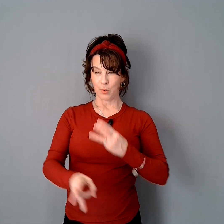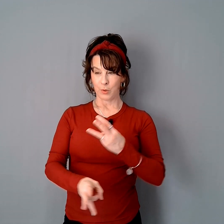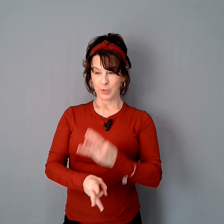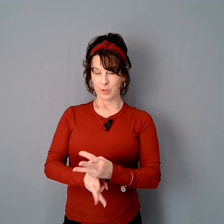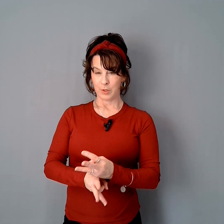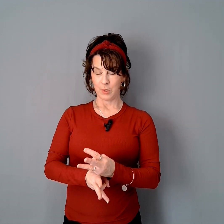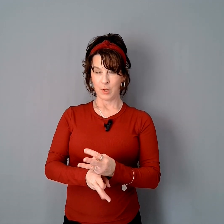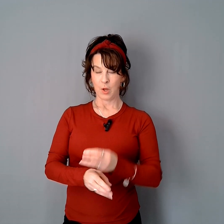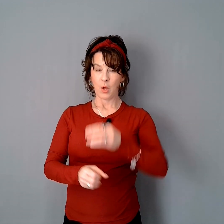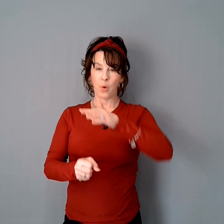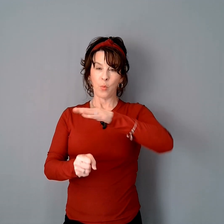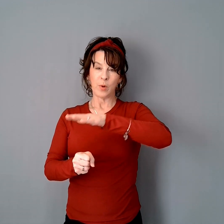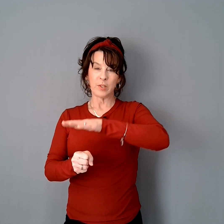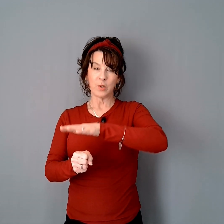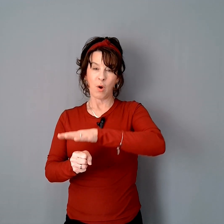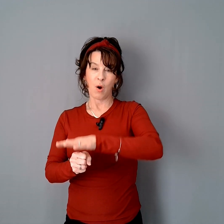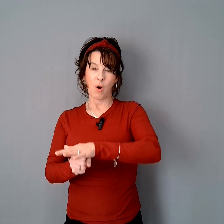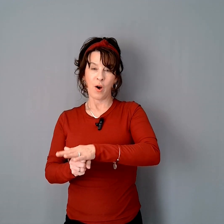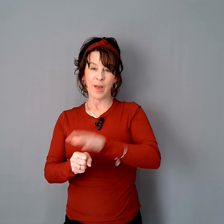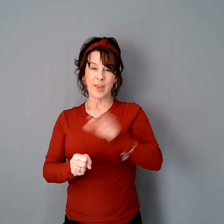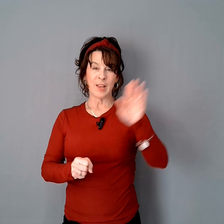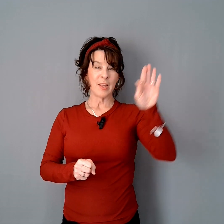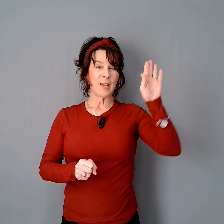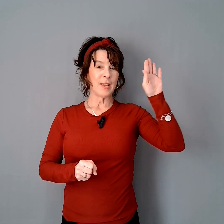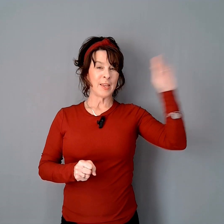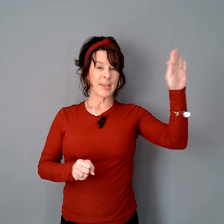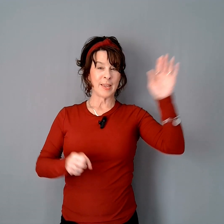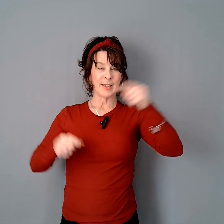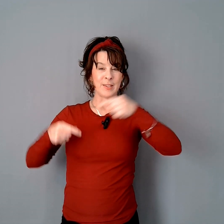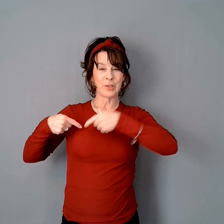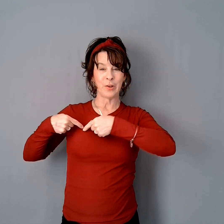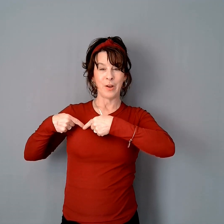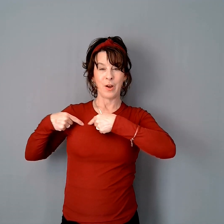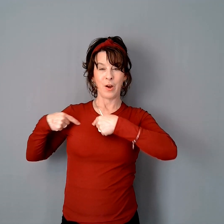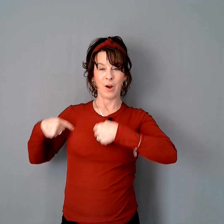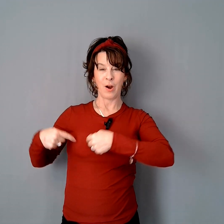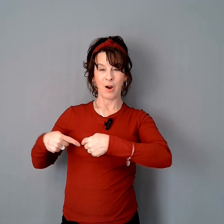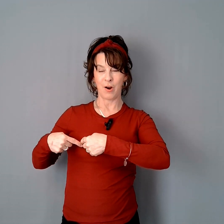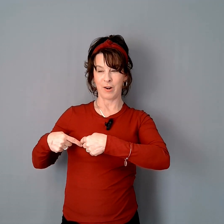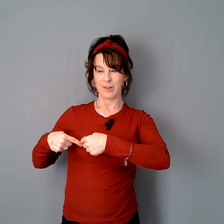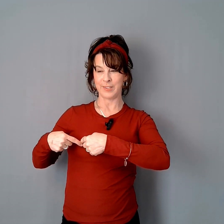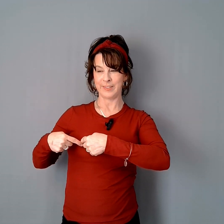world was on his heart.